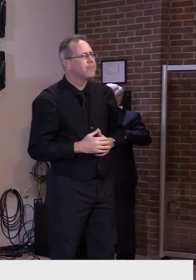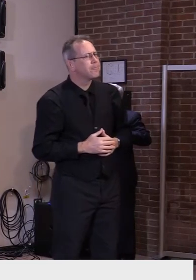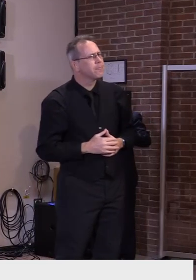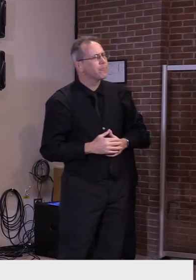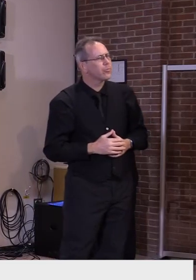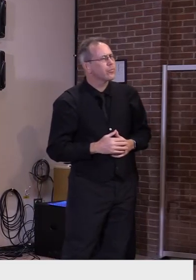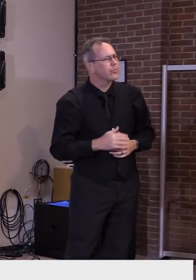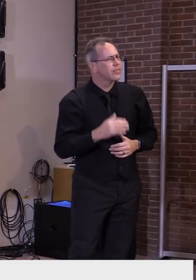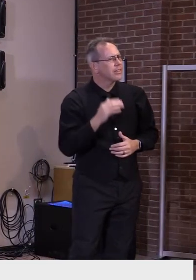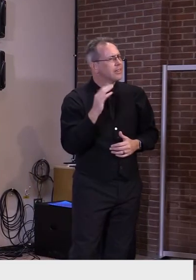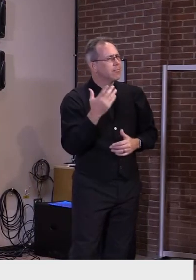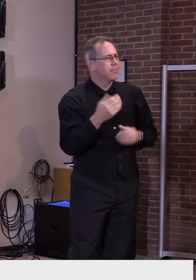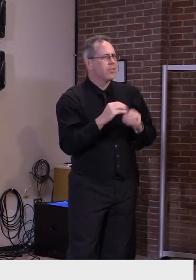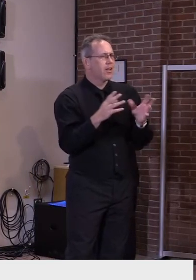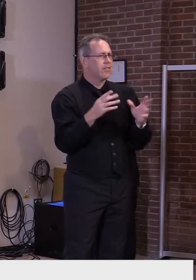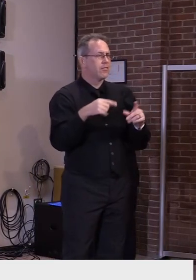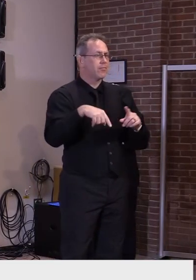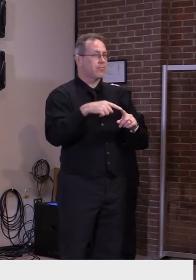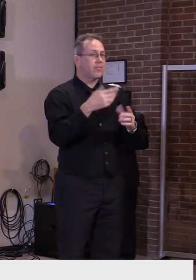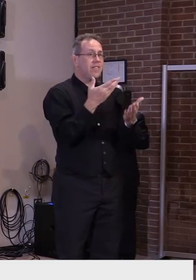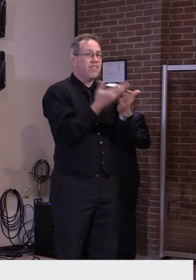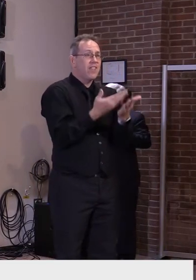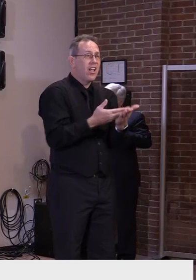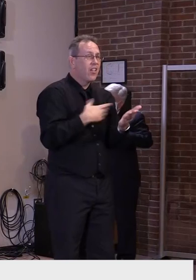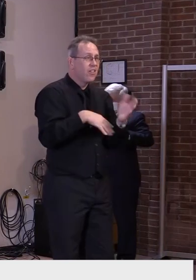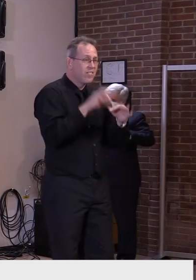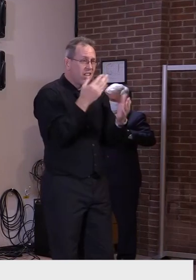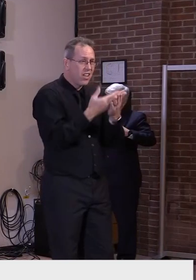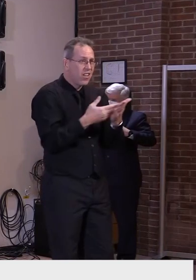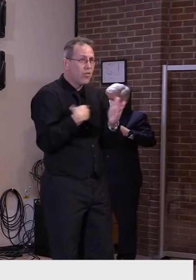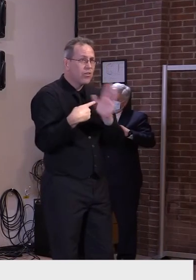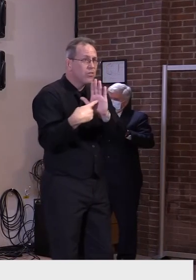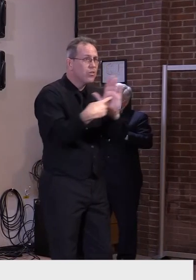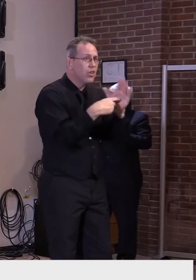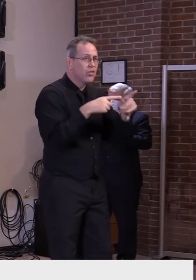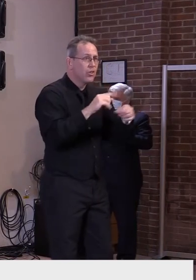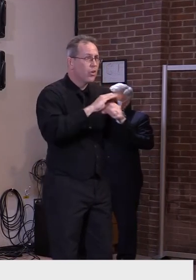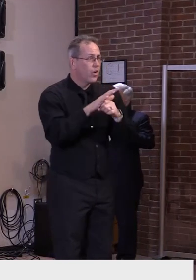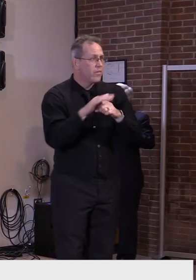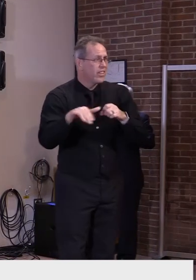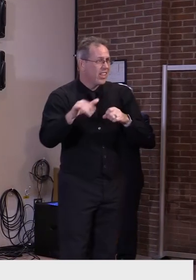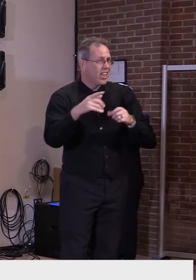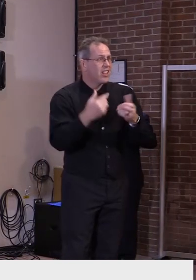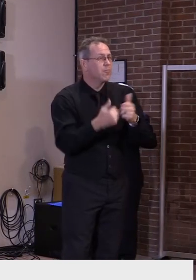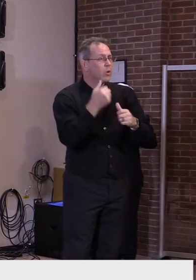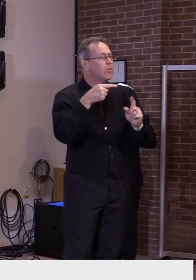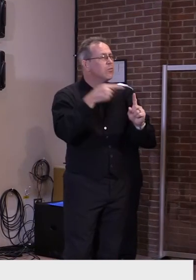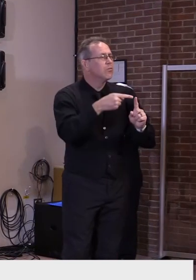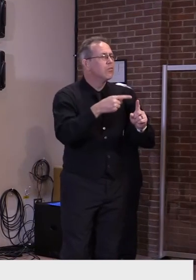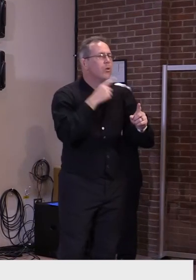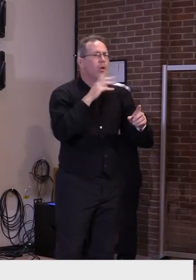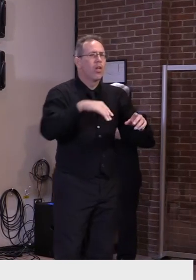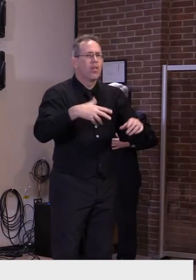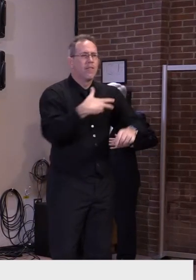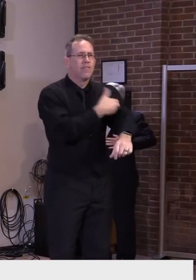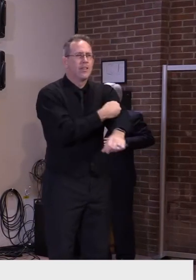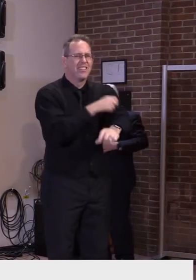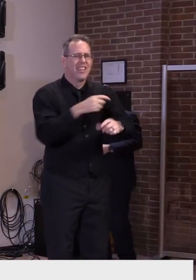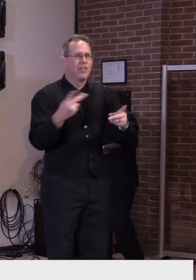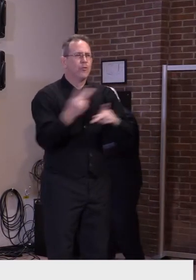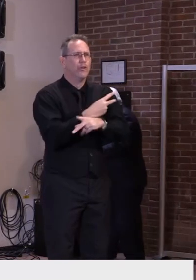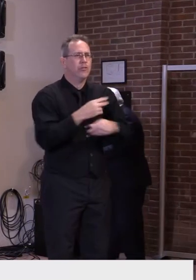that this is a pandemic of the unvaccinated, and that's what's driving our cases. But Dr. Levine?